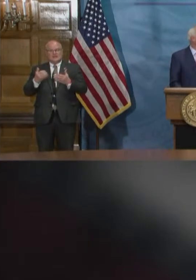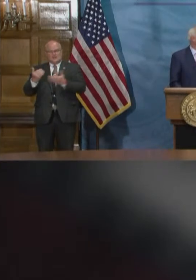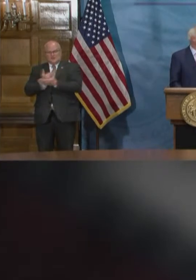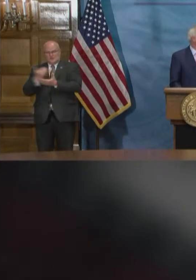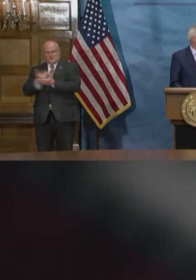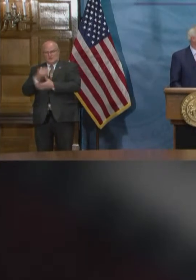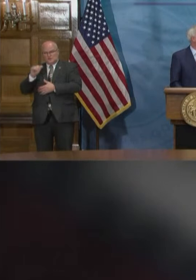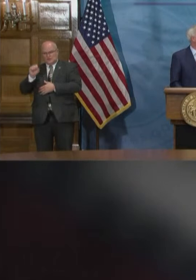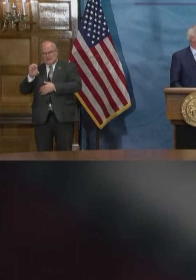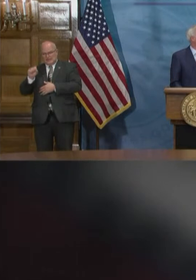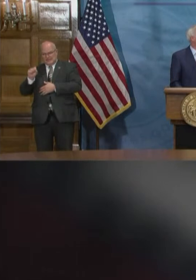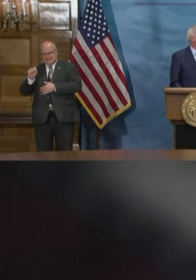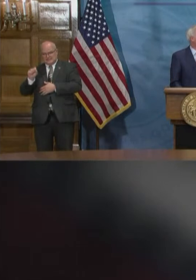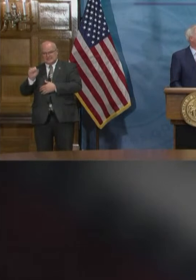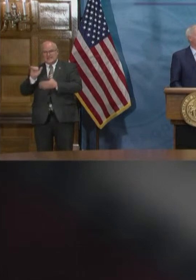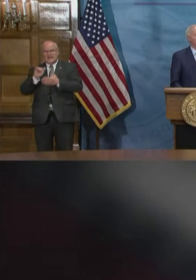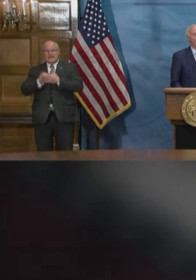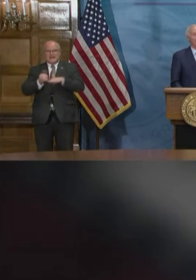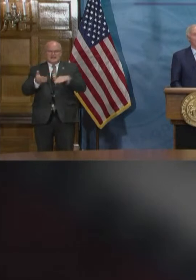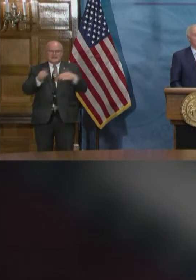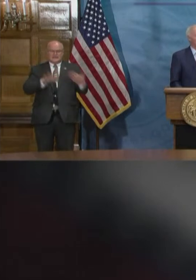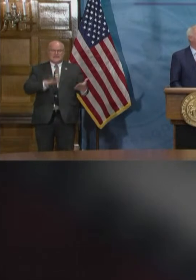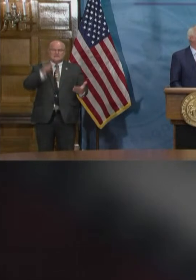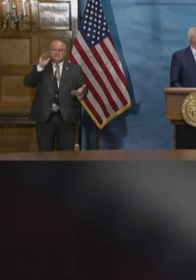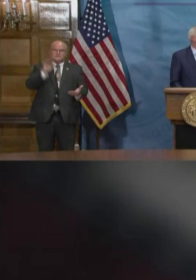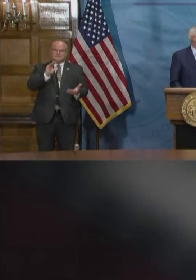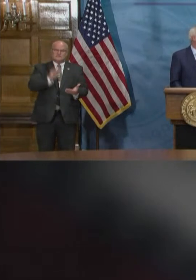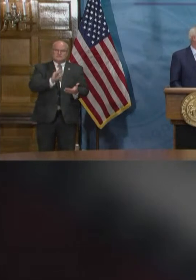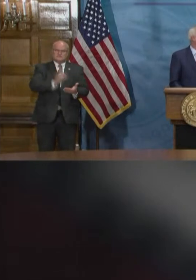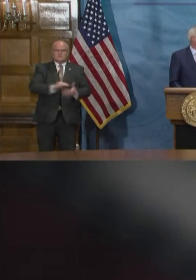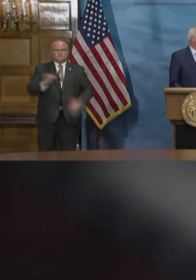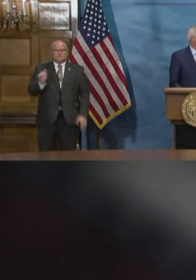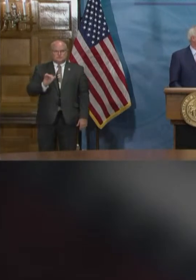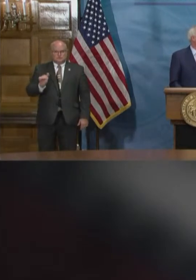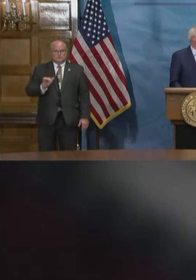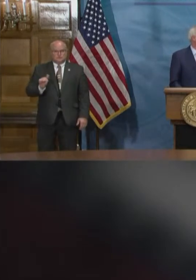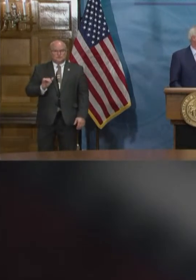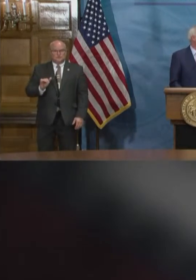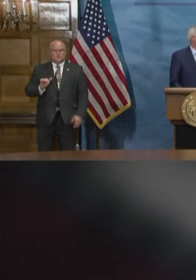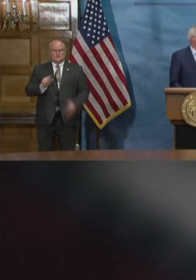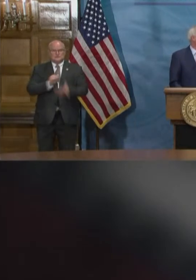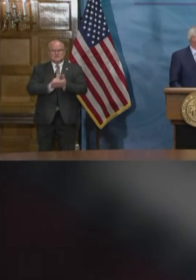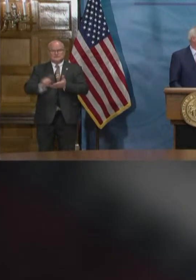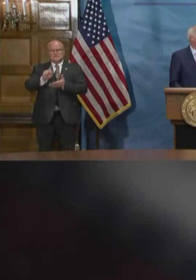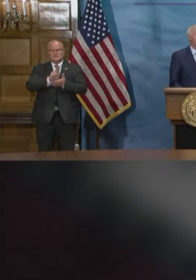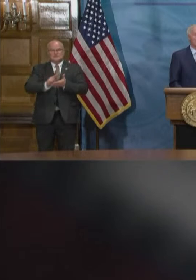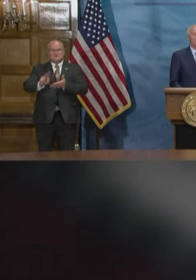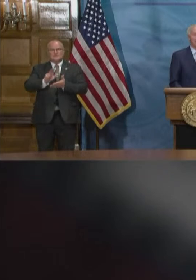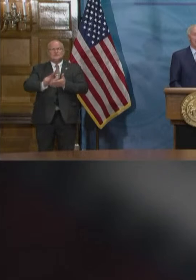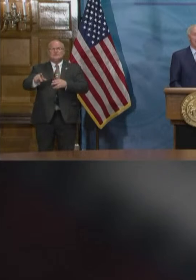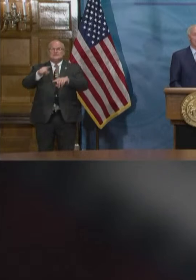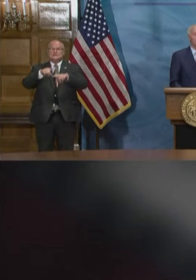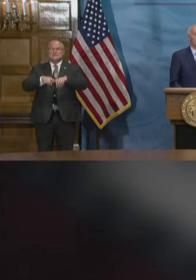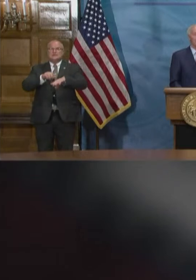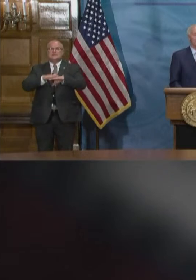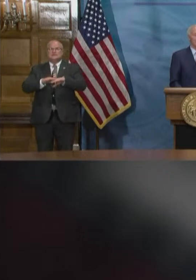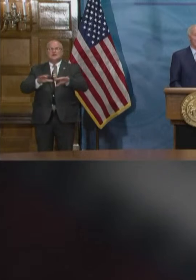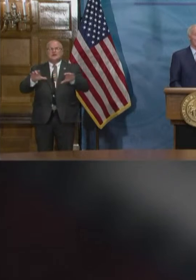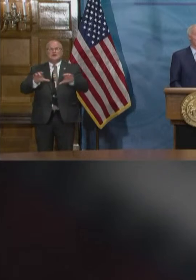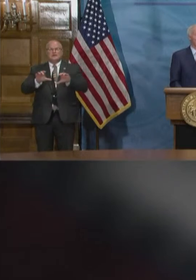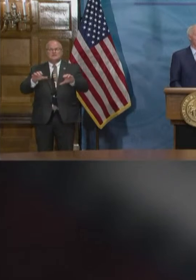cases that those numbers hopefully will be going down in the coming weeks, but it all depends upon us doing